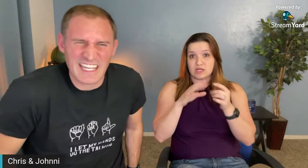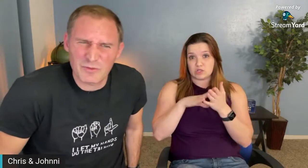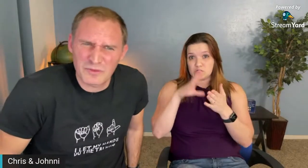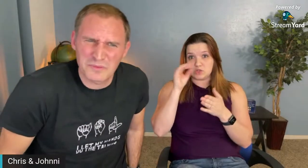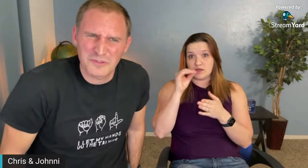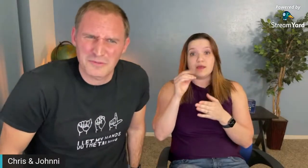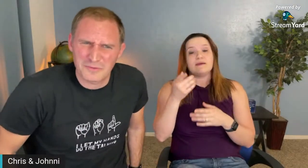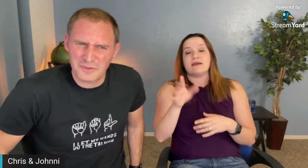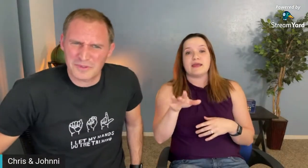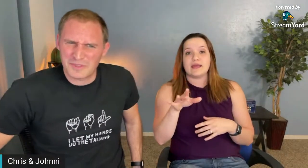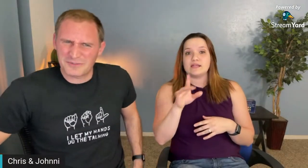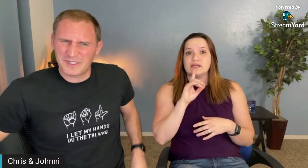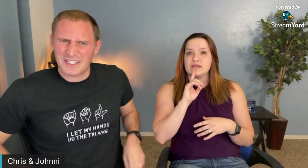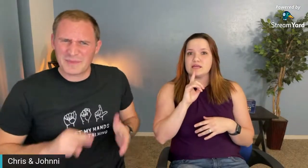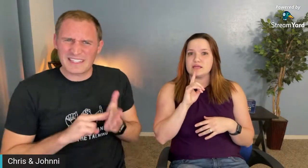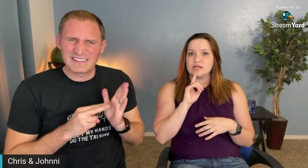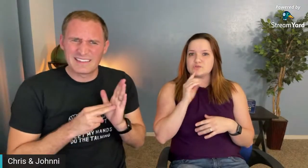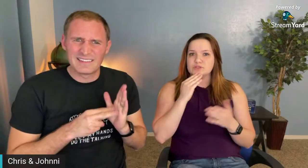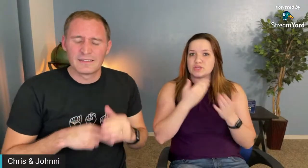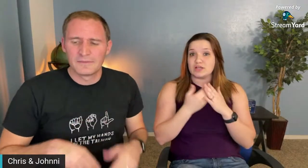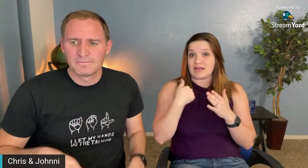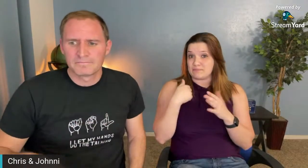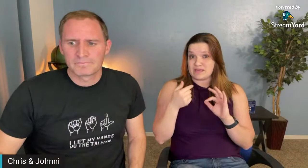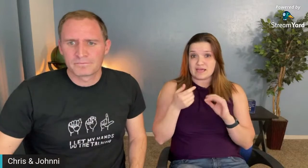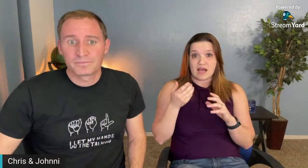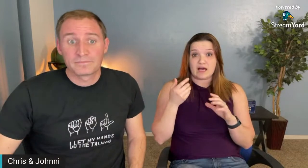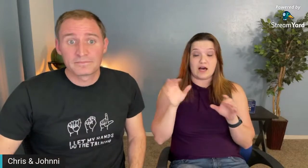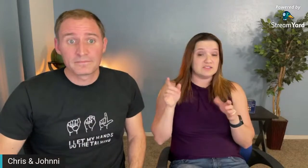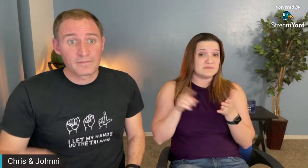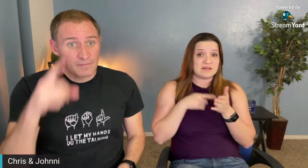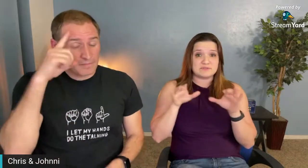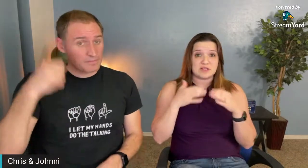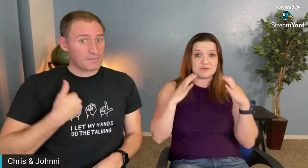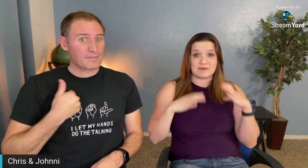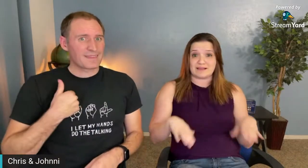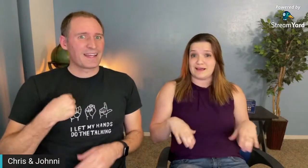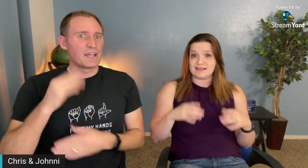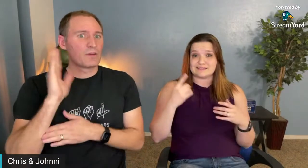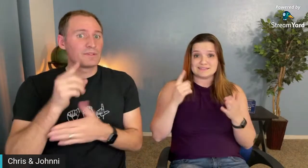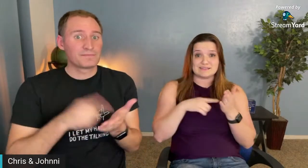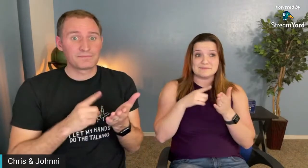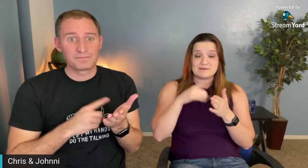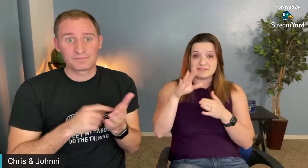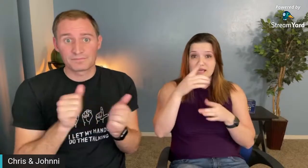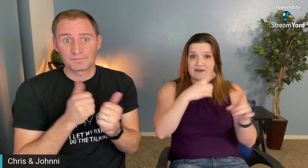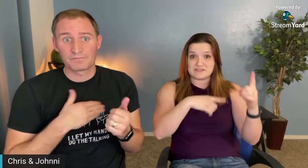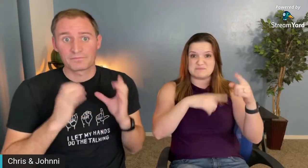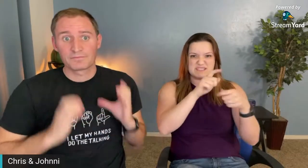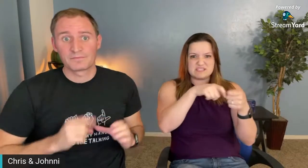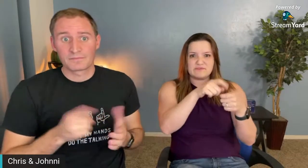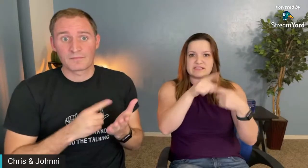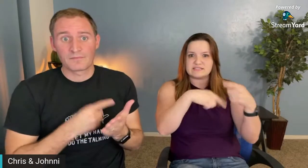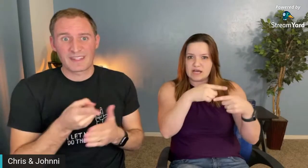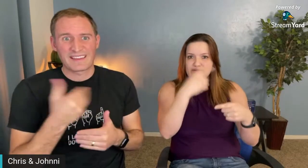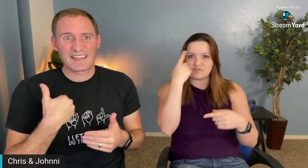hey, what do you mean? It's really good. Like me, I'll sometimes do that with my clients, because sometimes they have a specific sign for